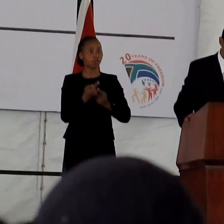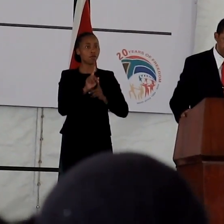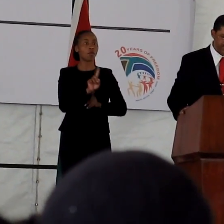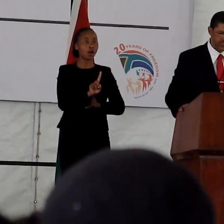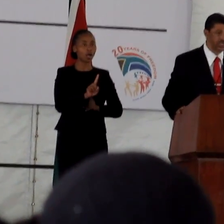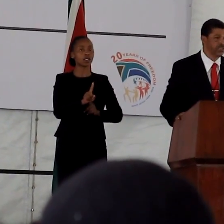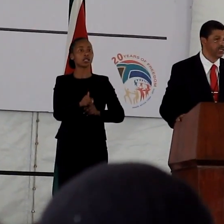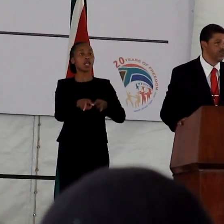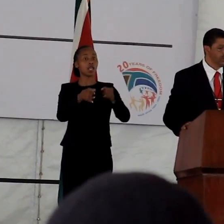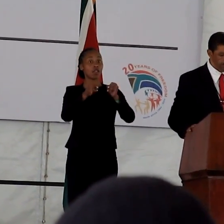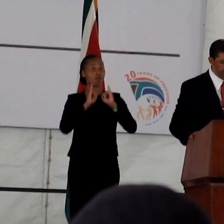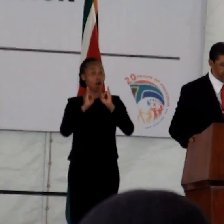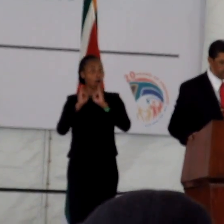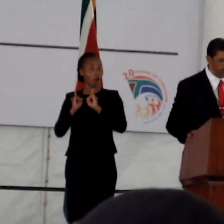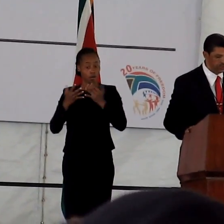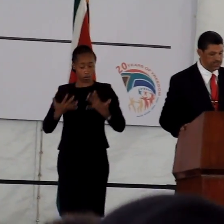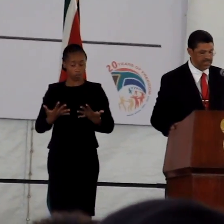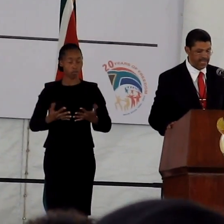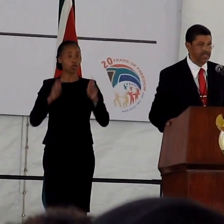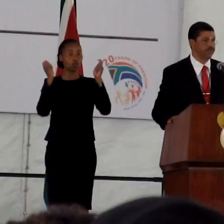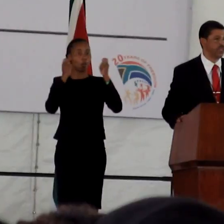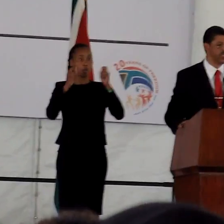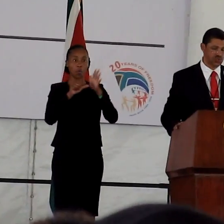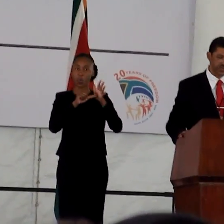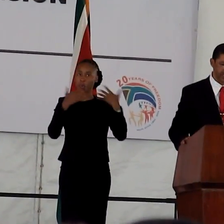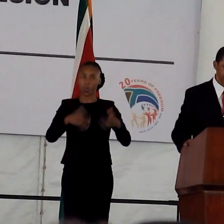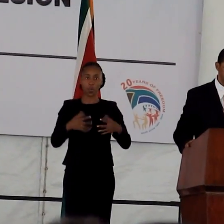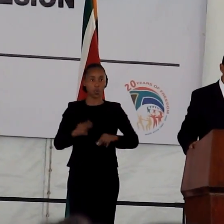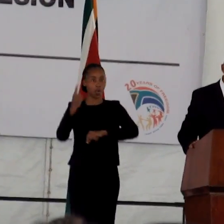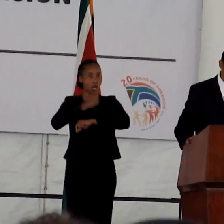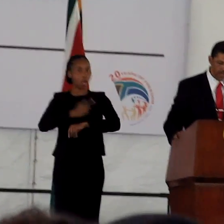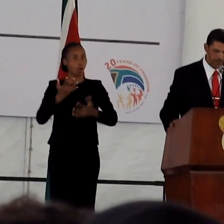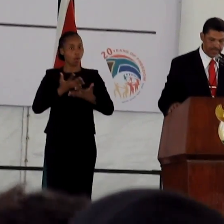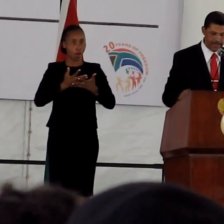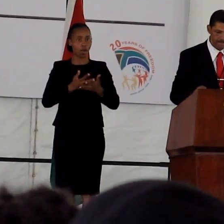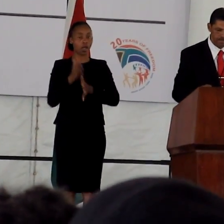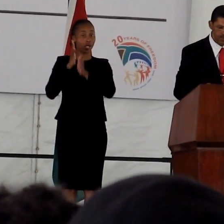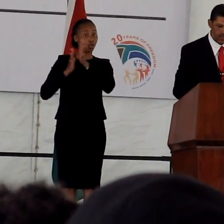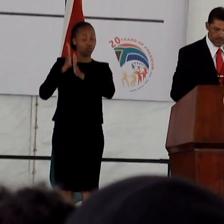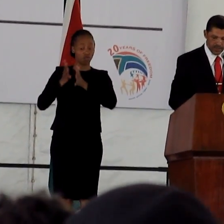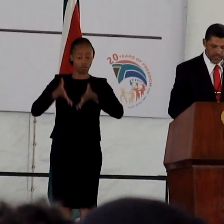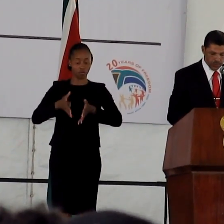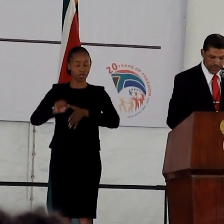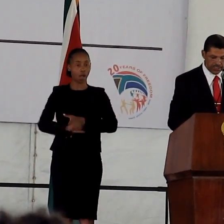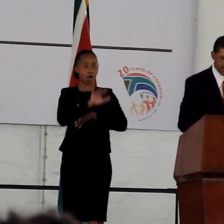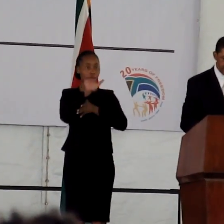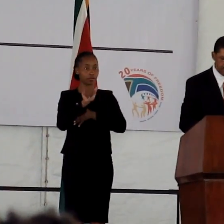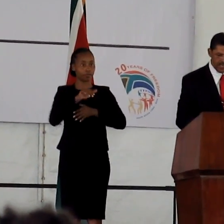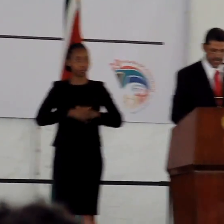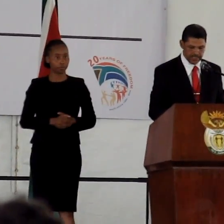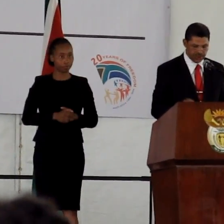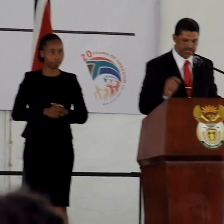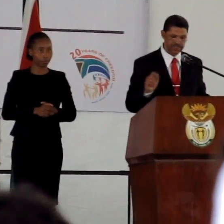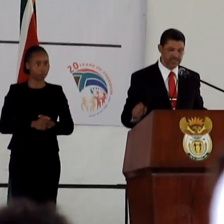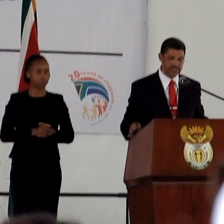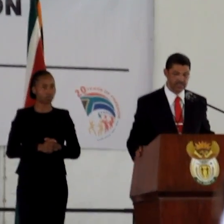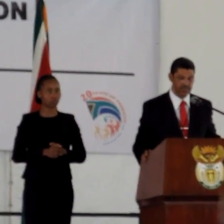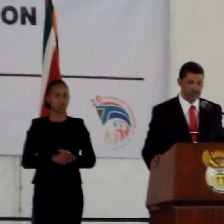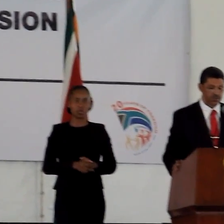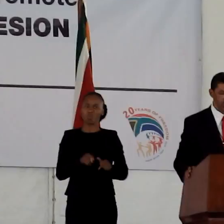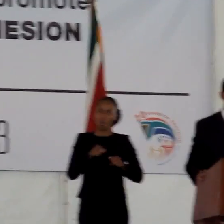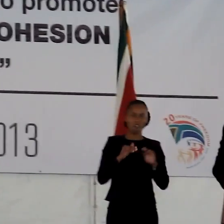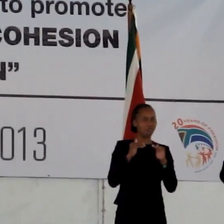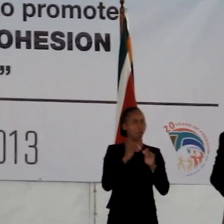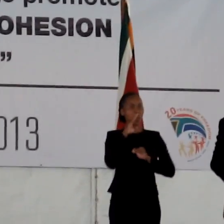to the celebration of this important day in the history of South Africa. It would indeed be an injustice,